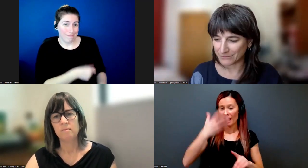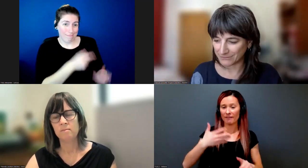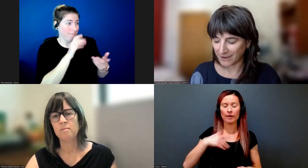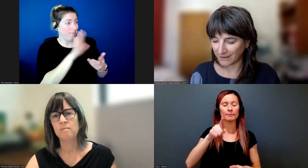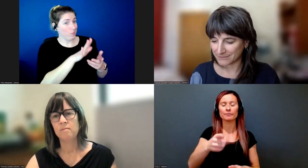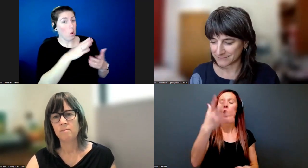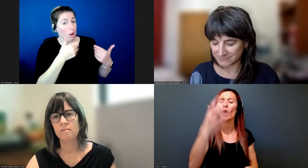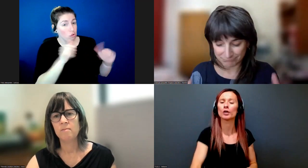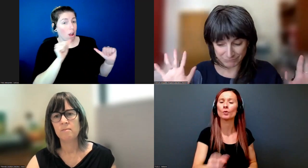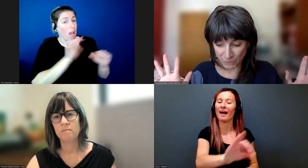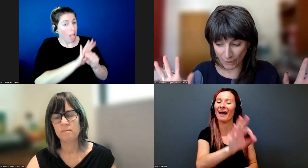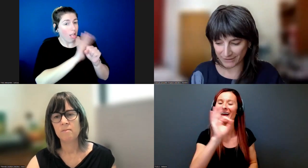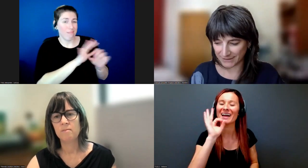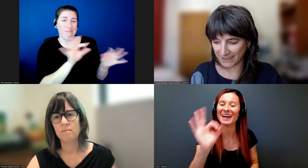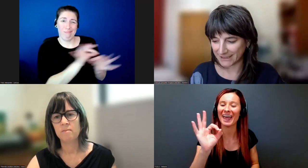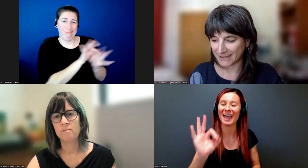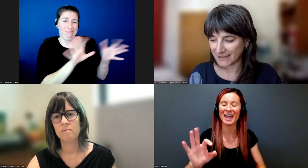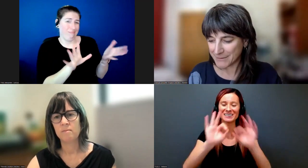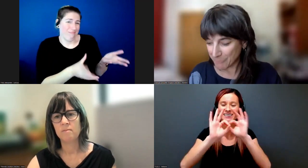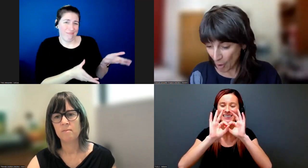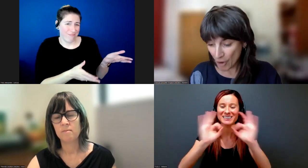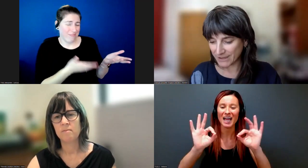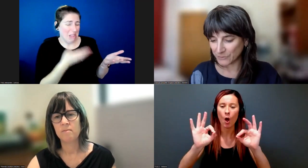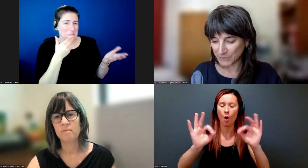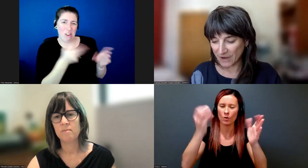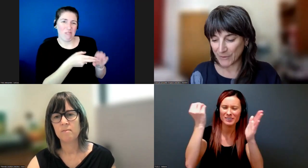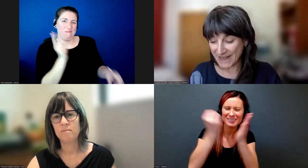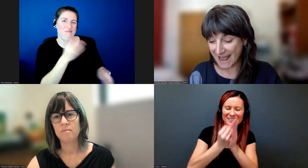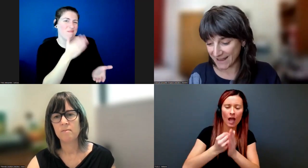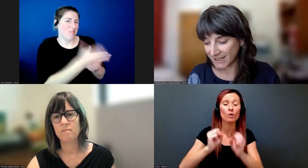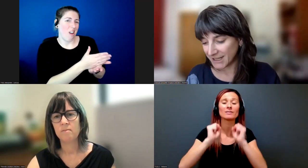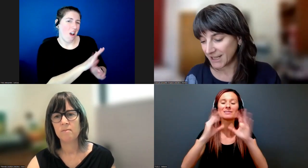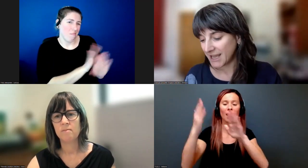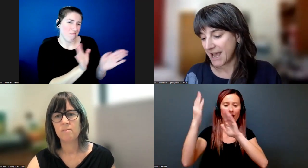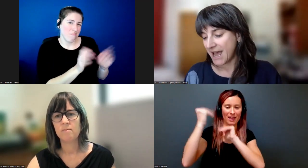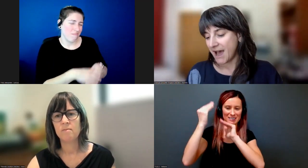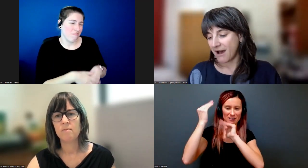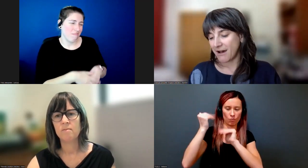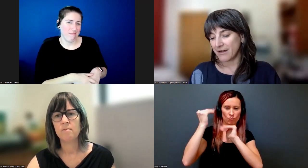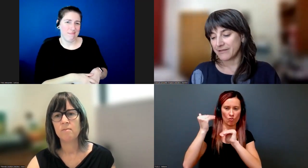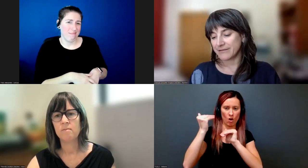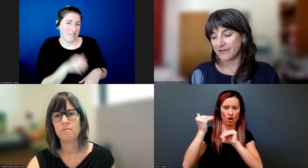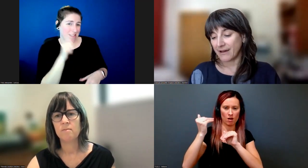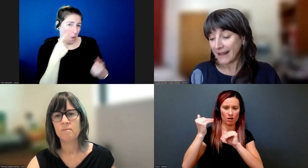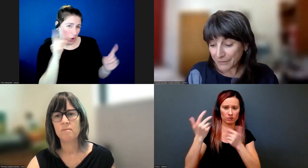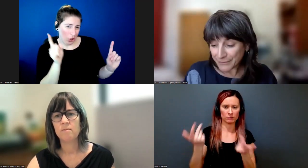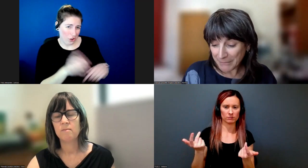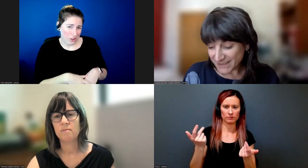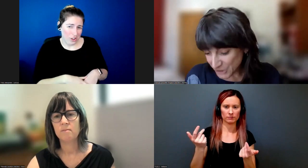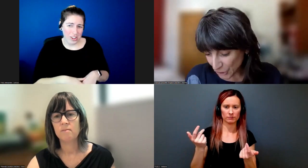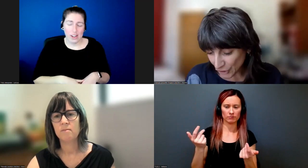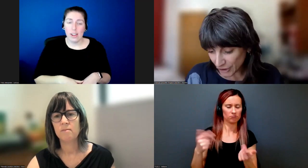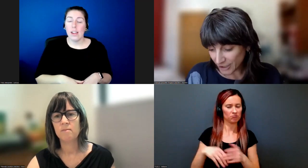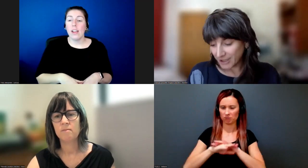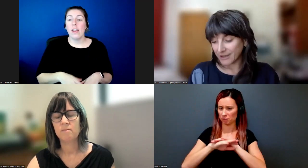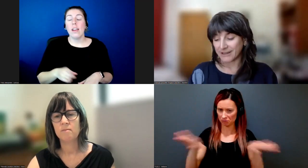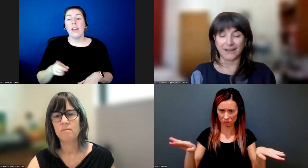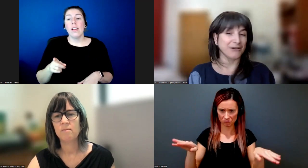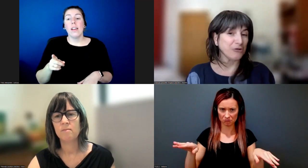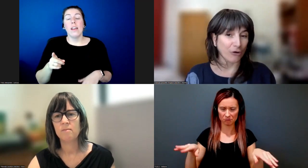to try to get anything more than what we already had. The health